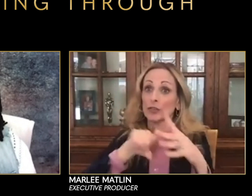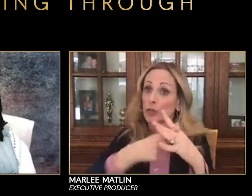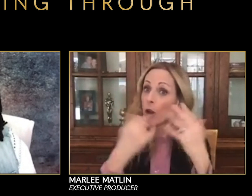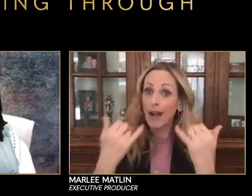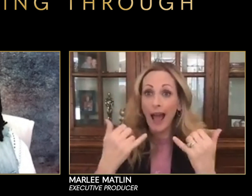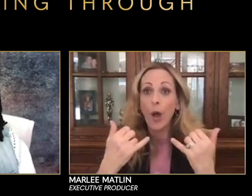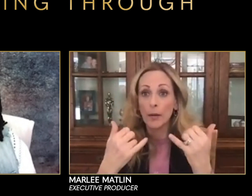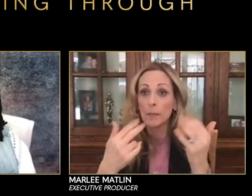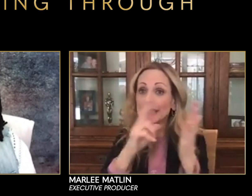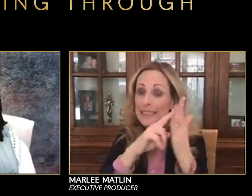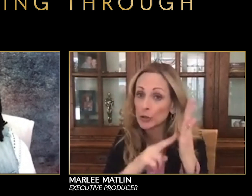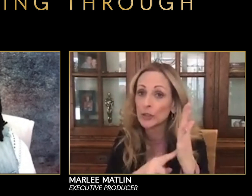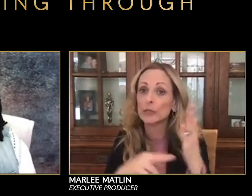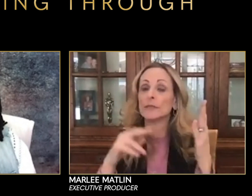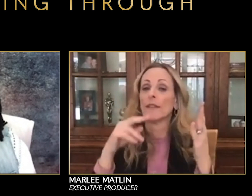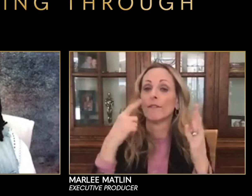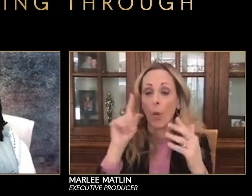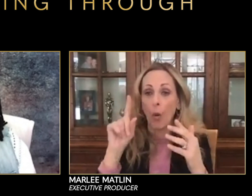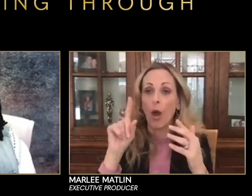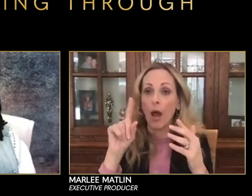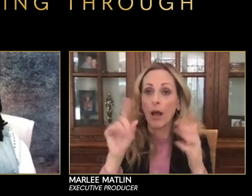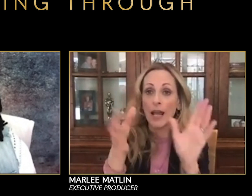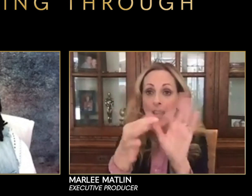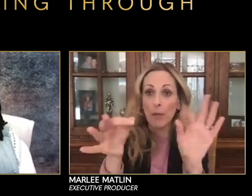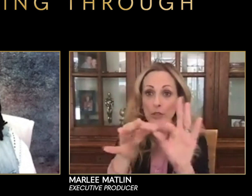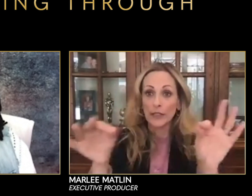the idea of maybe beginning some sort